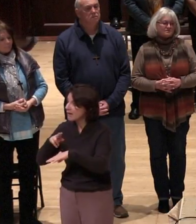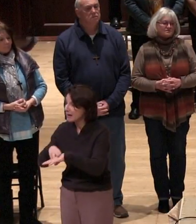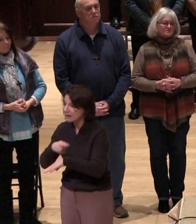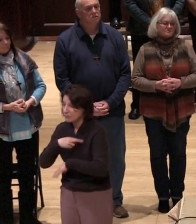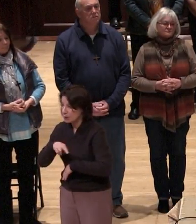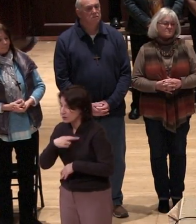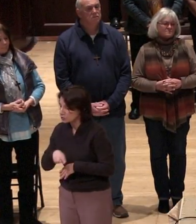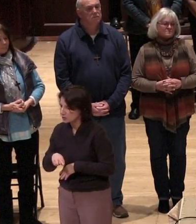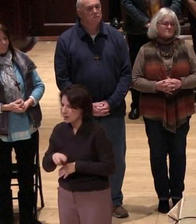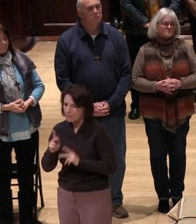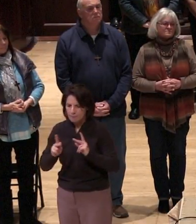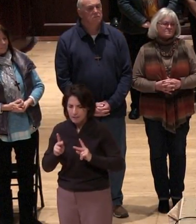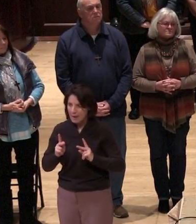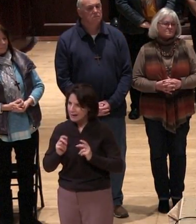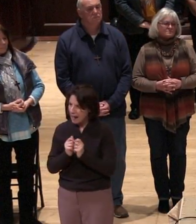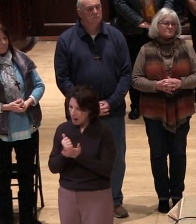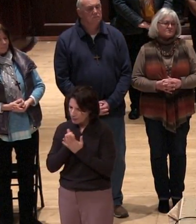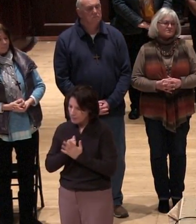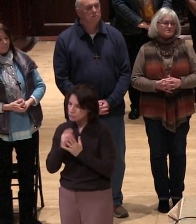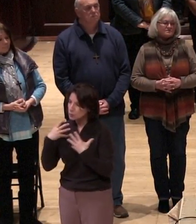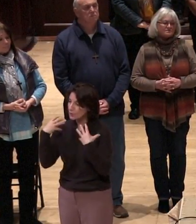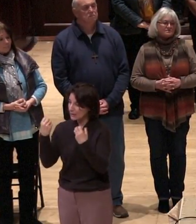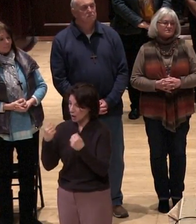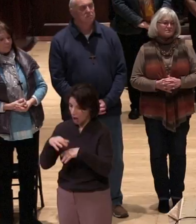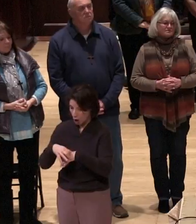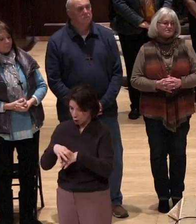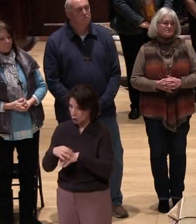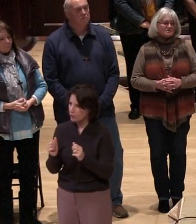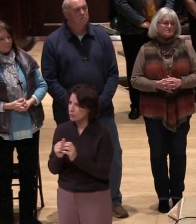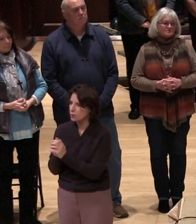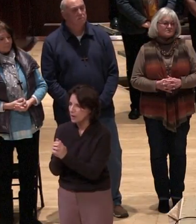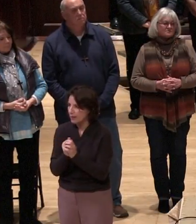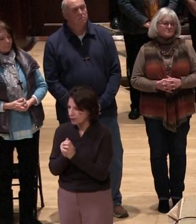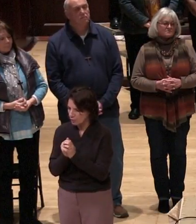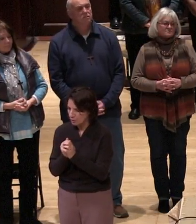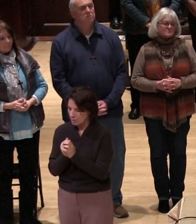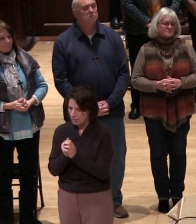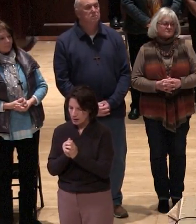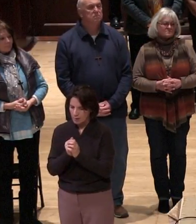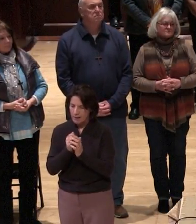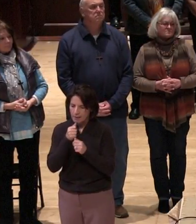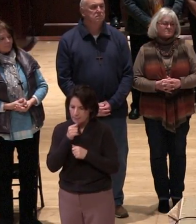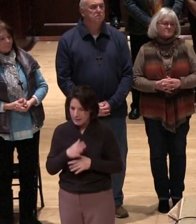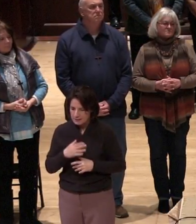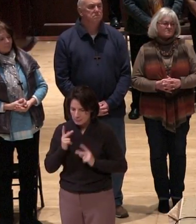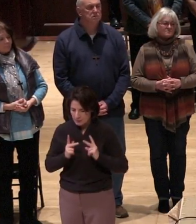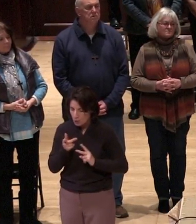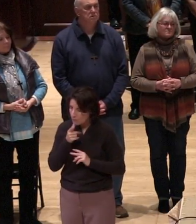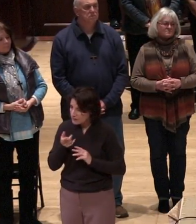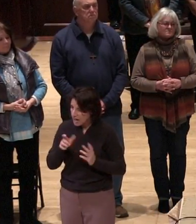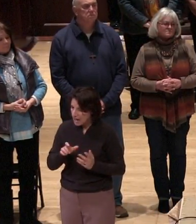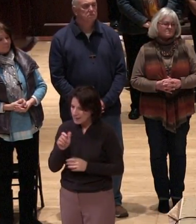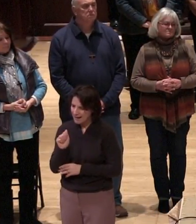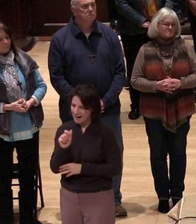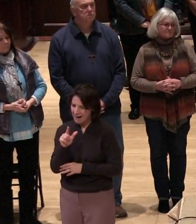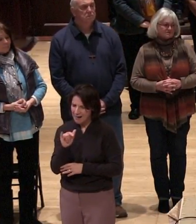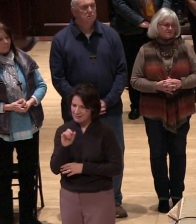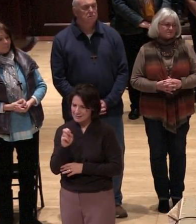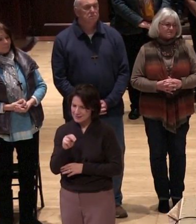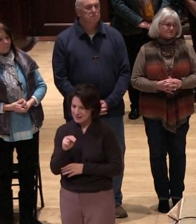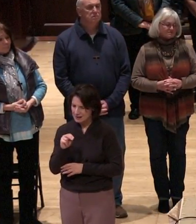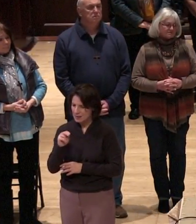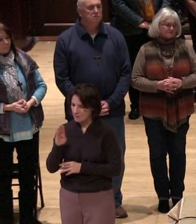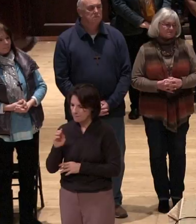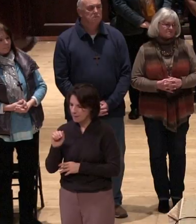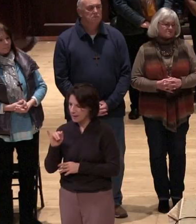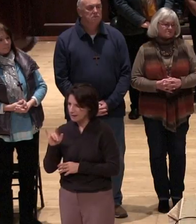together. Bless all those who have died, especially remember Allison Bailey's father, for Gary Bagley's